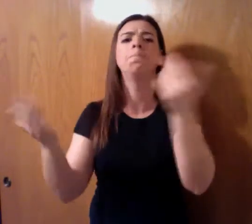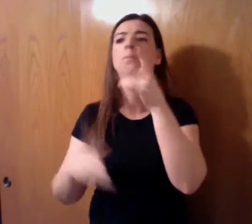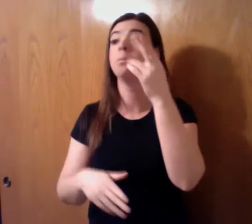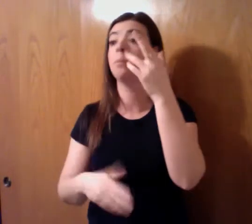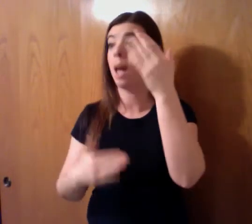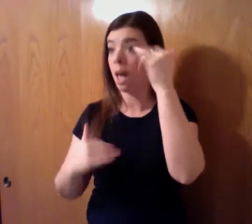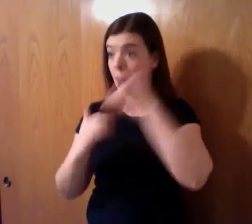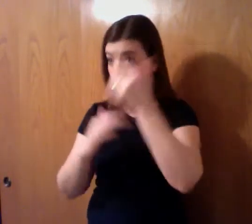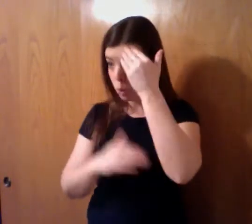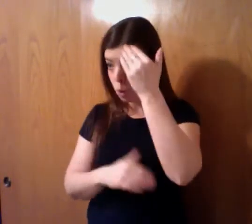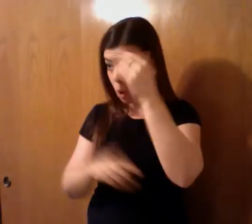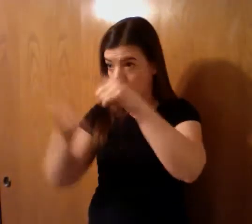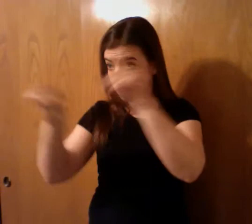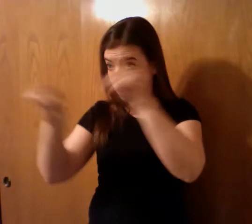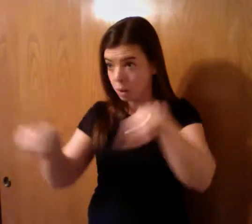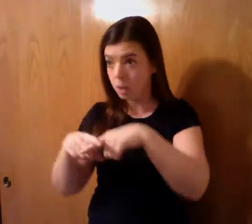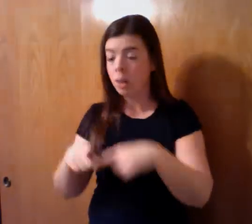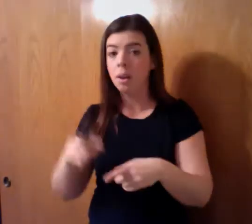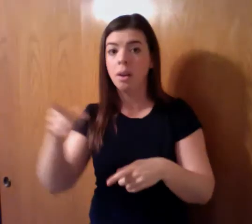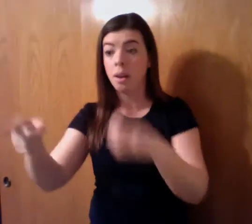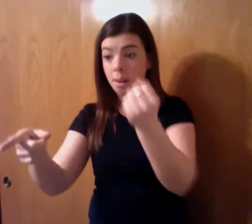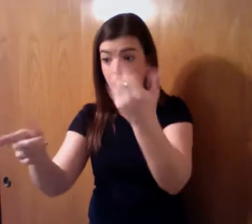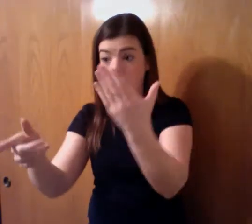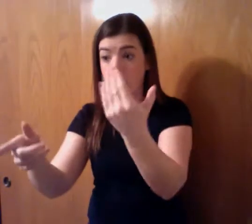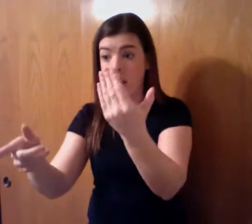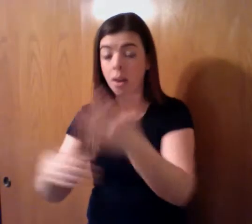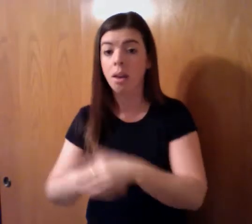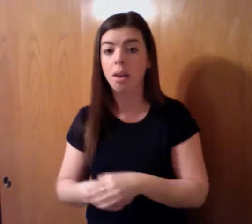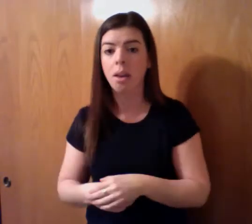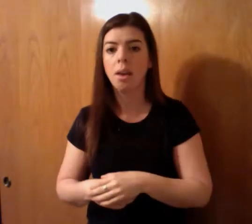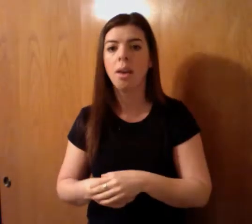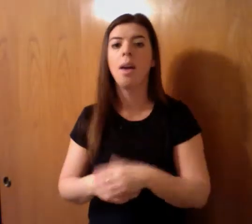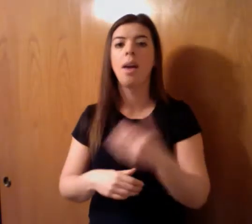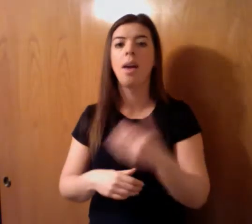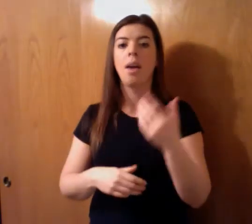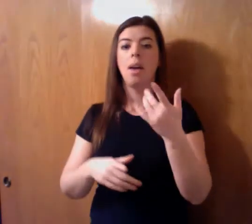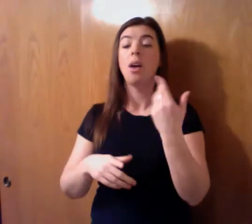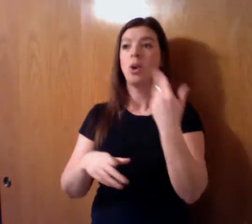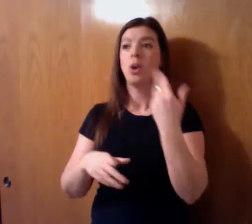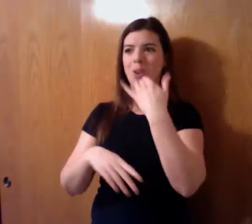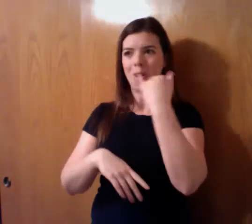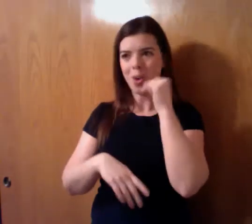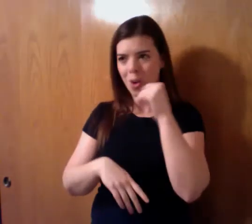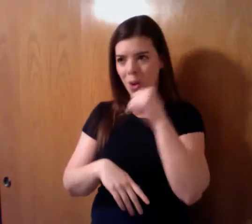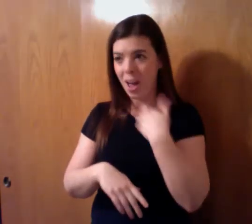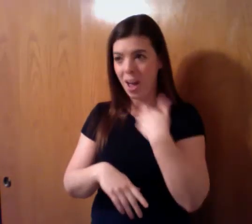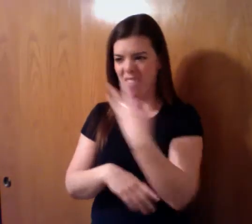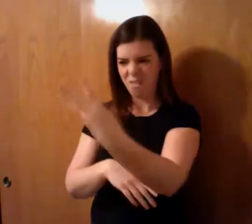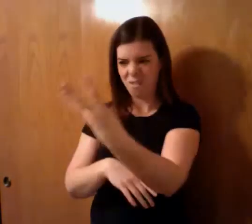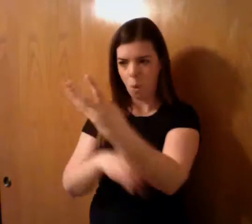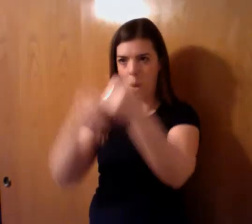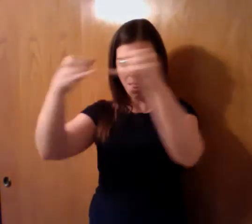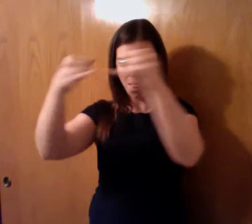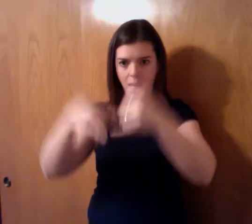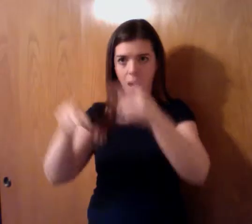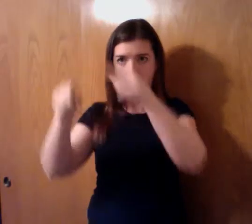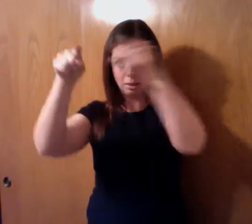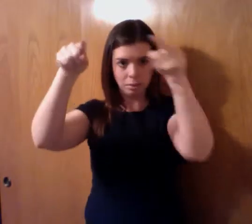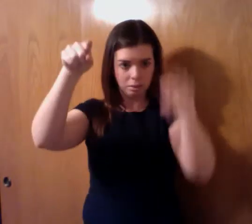Yeah? 4 corners of the line. Good girl. 4 different lines, 4 different sides. They're all the same.